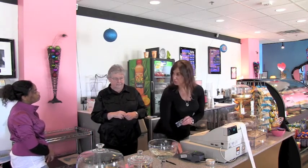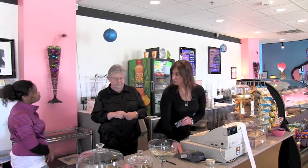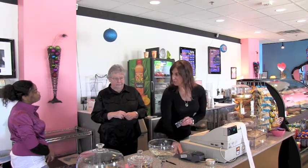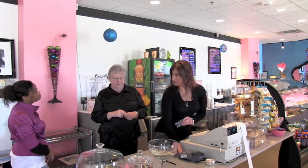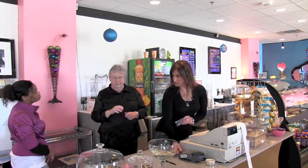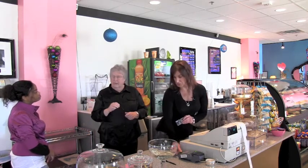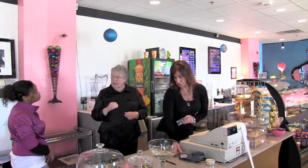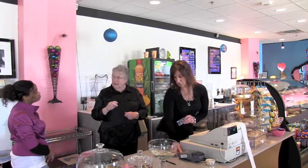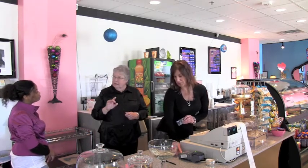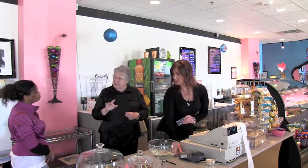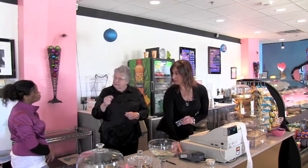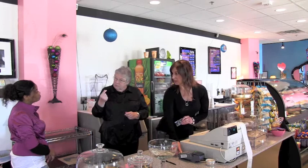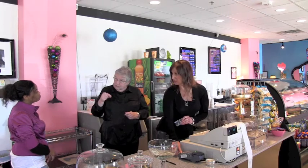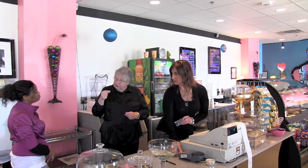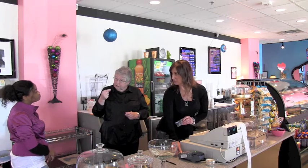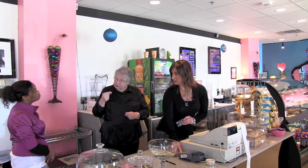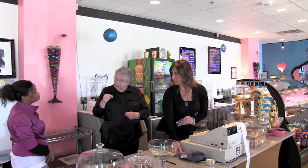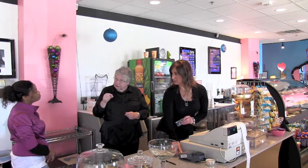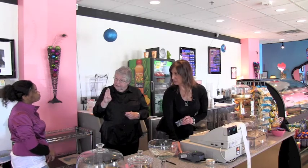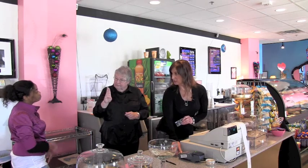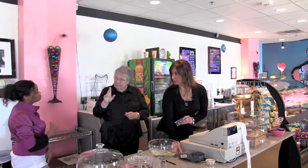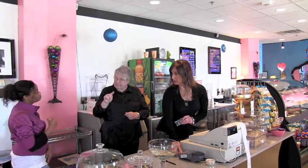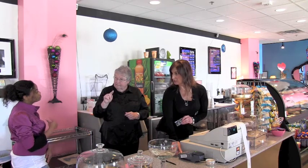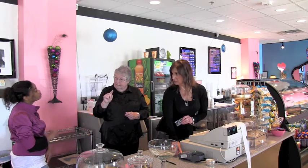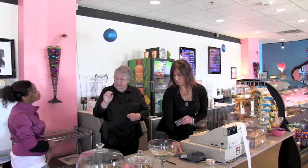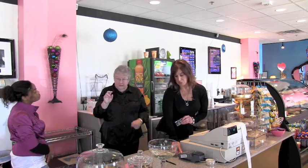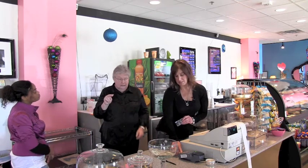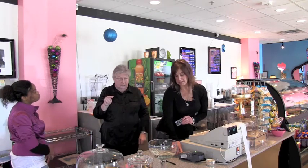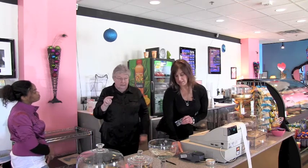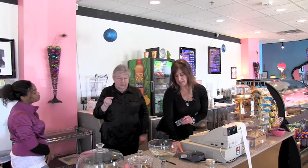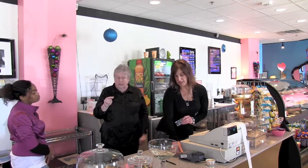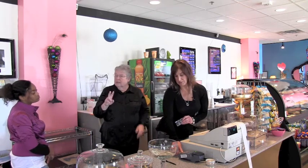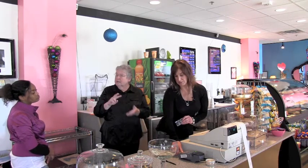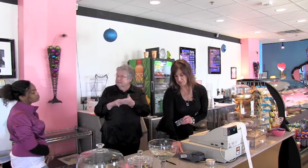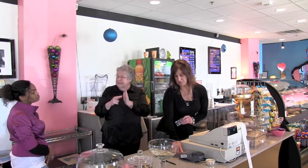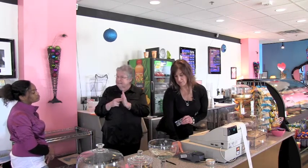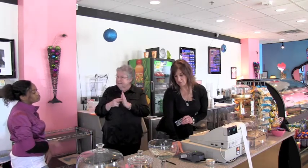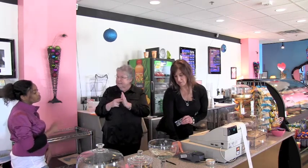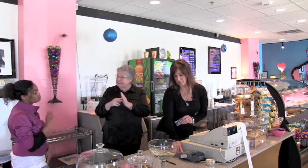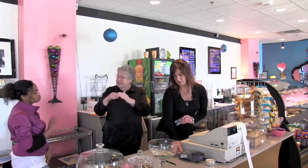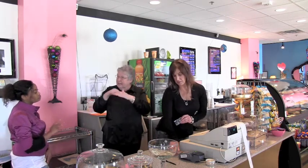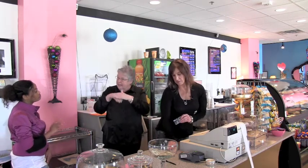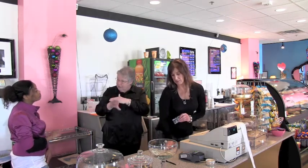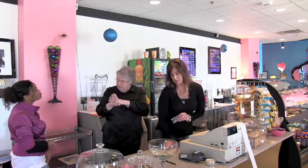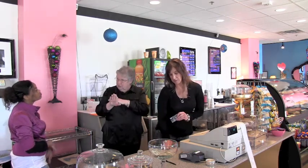and then you press the green button, which means enter.